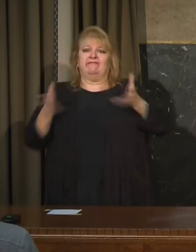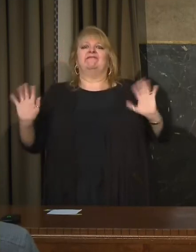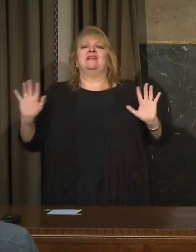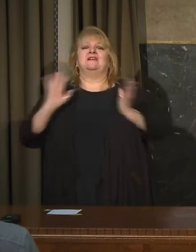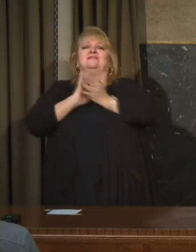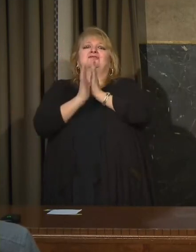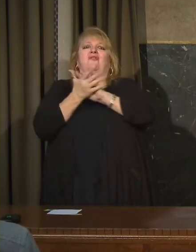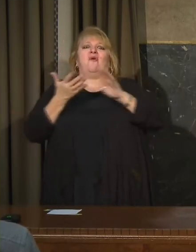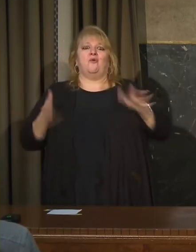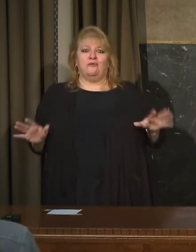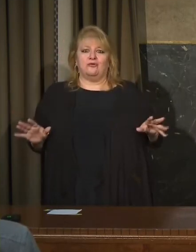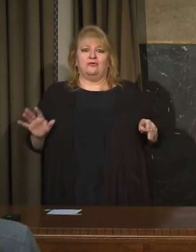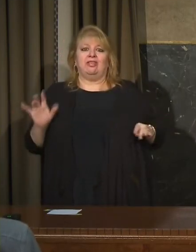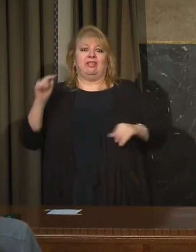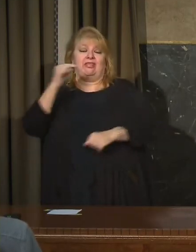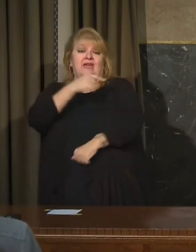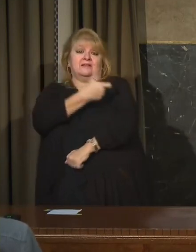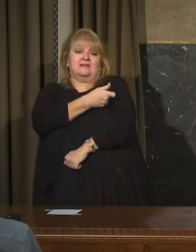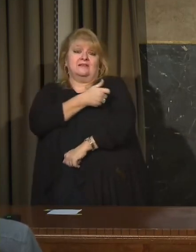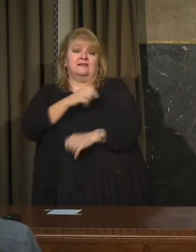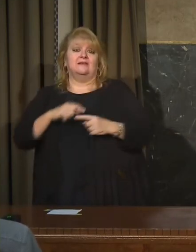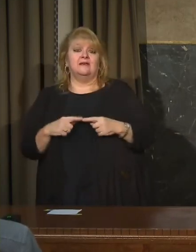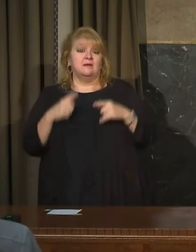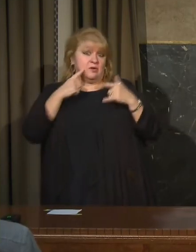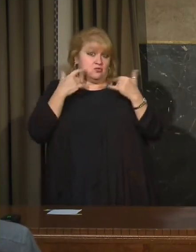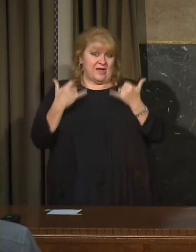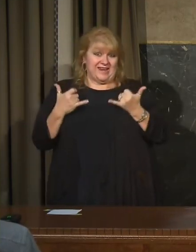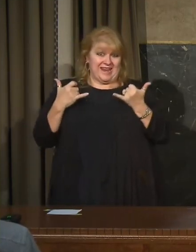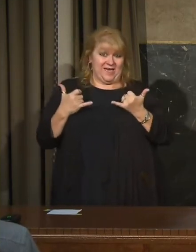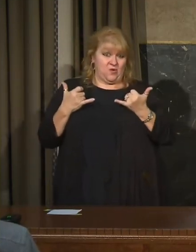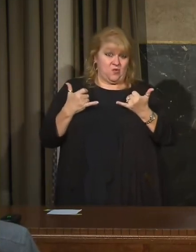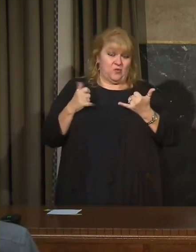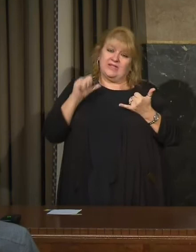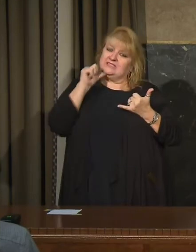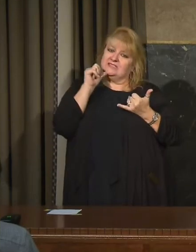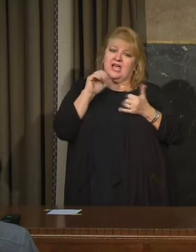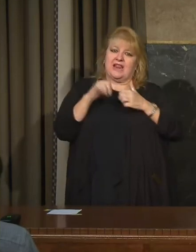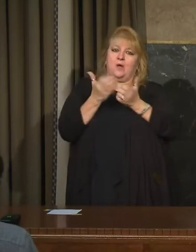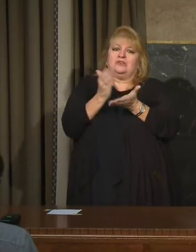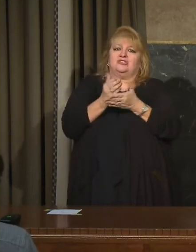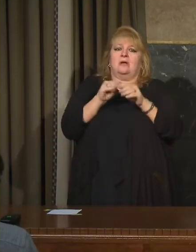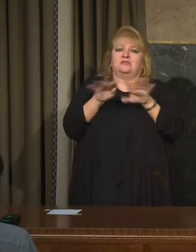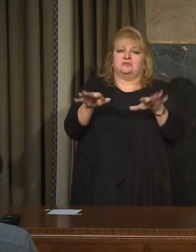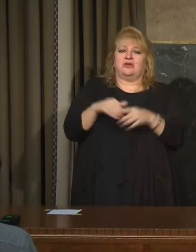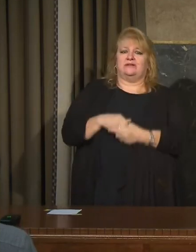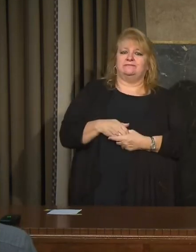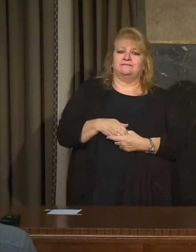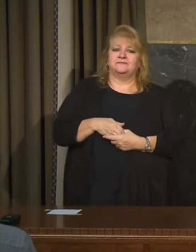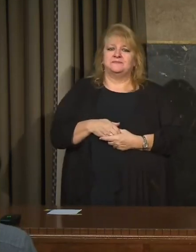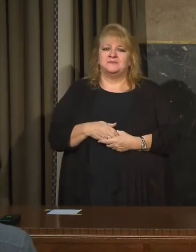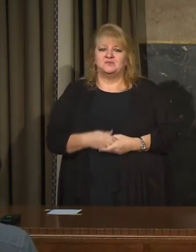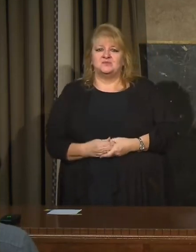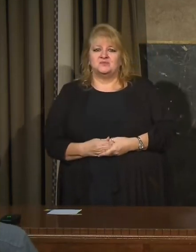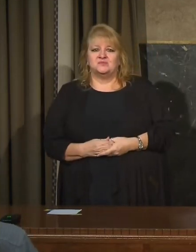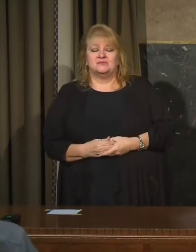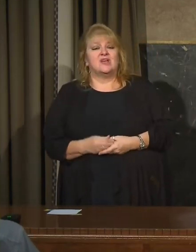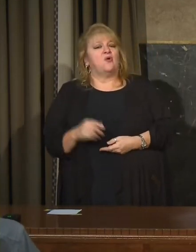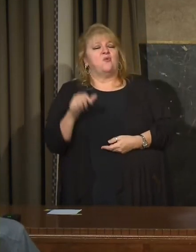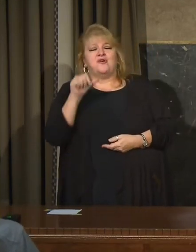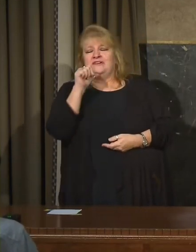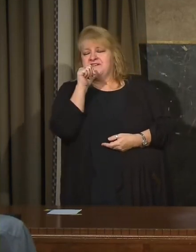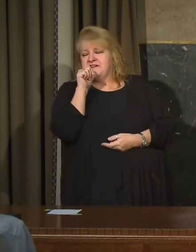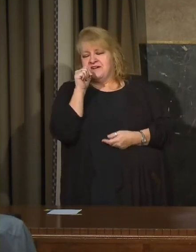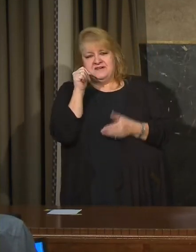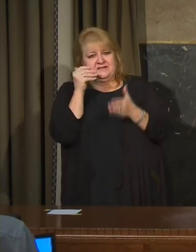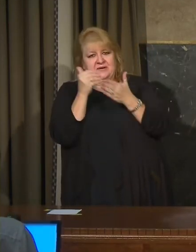term, the vaccine is not how we stop the spread right now. We're nowhere close to the amount of vaccine